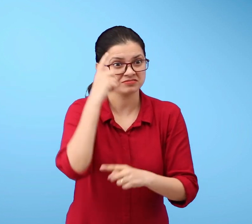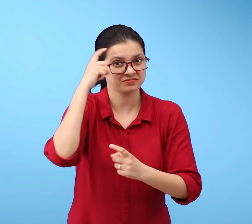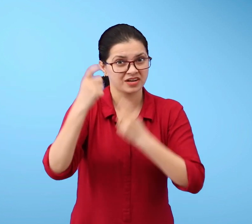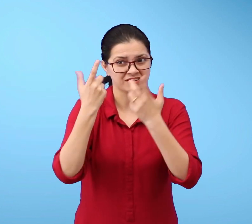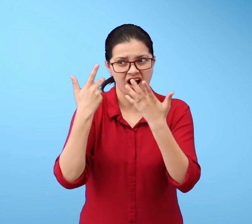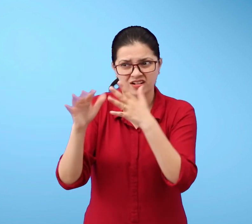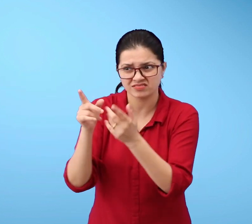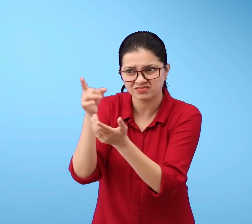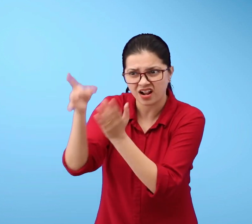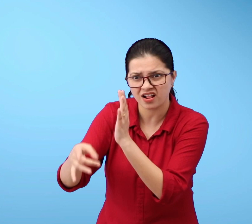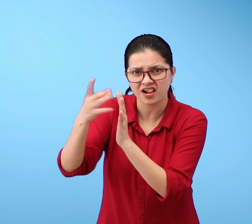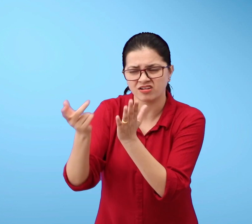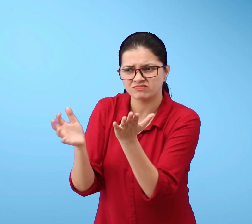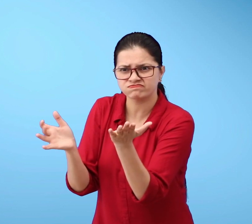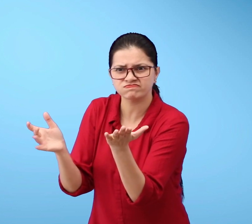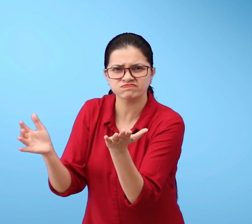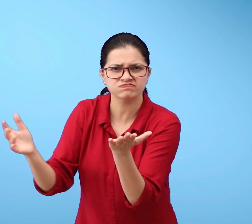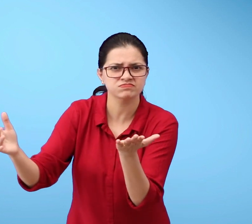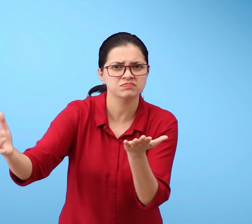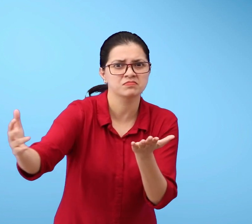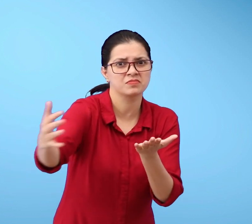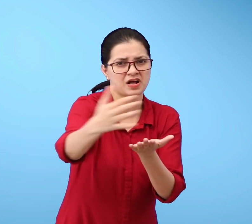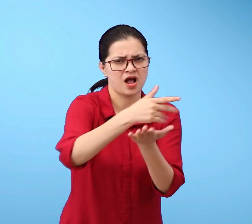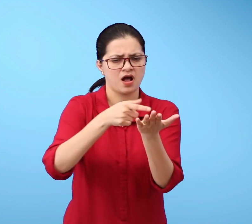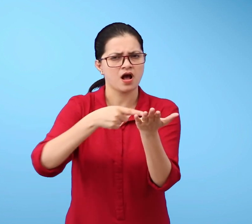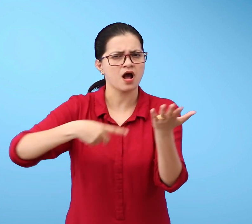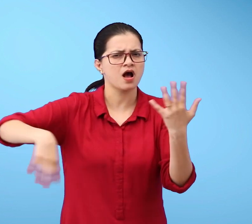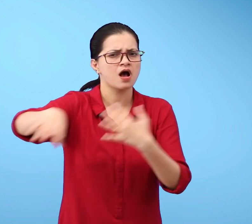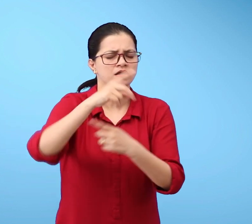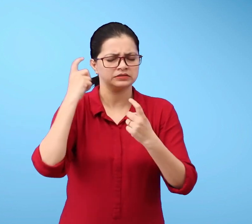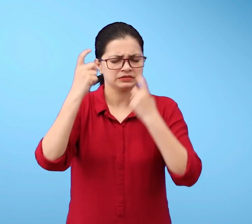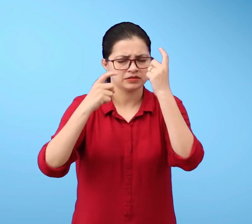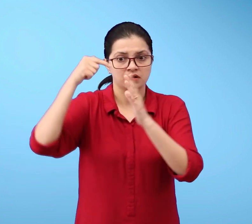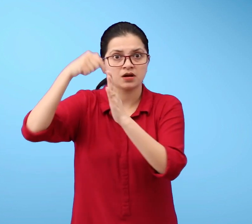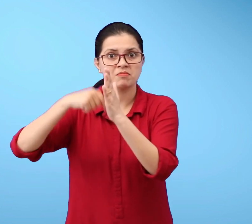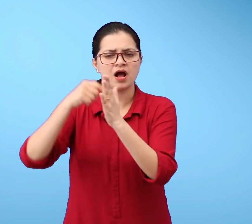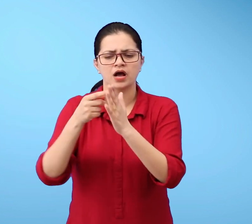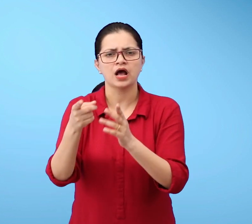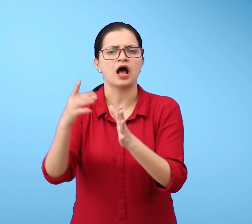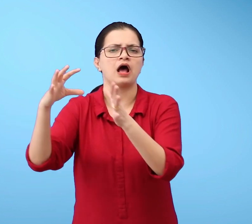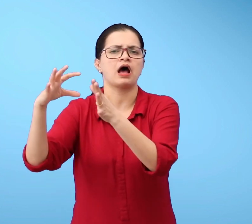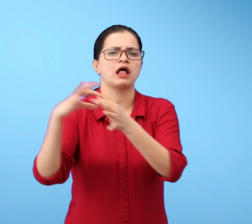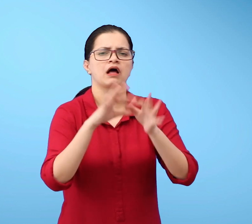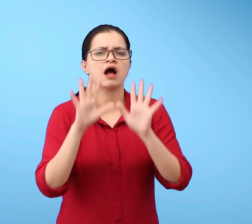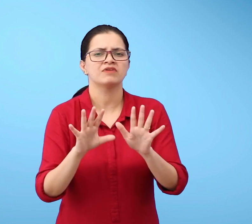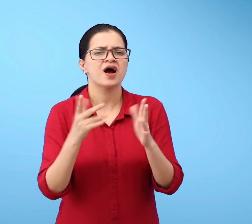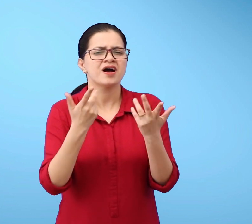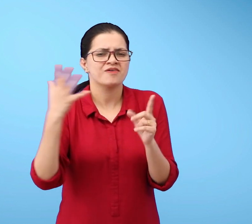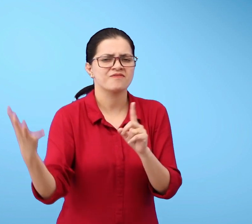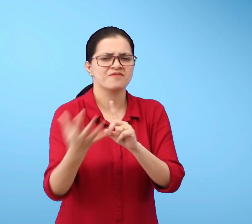with contributions made by individual thinkers. However, today we find